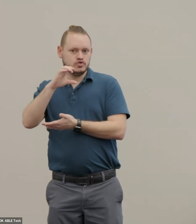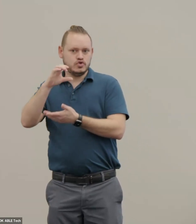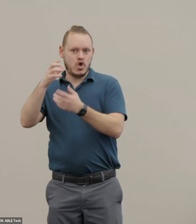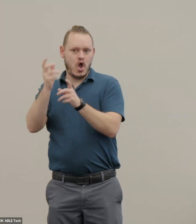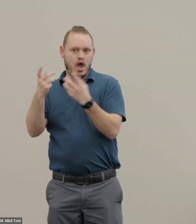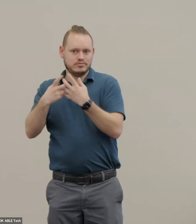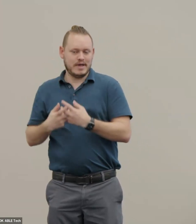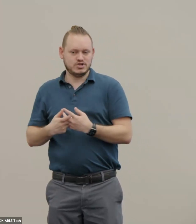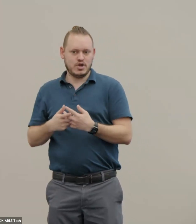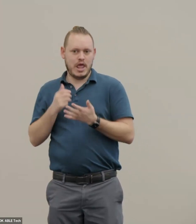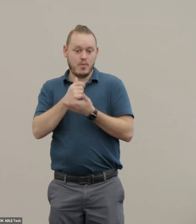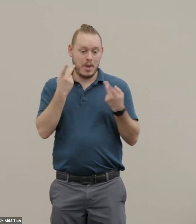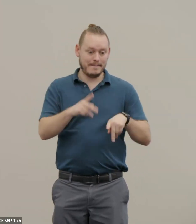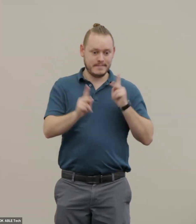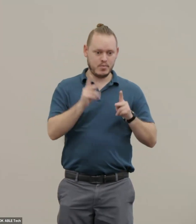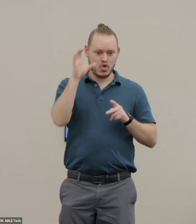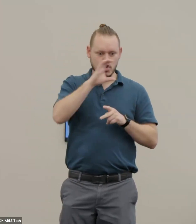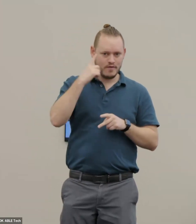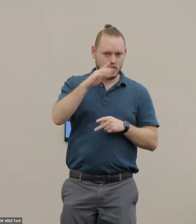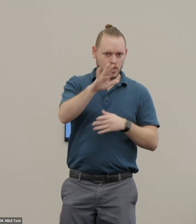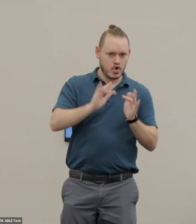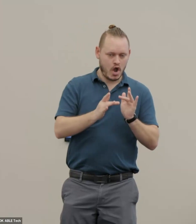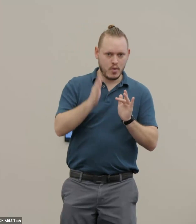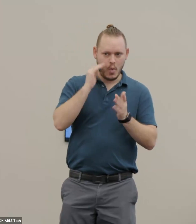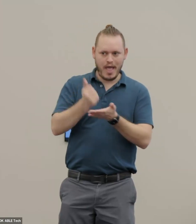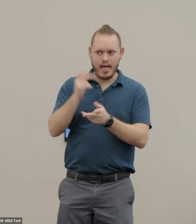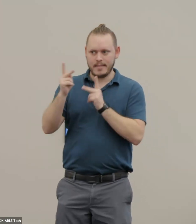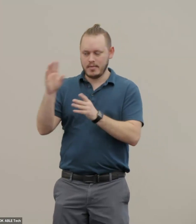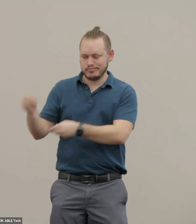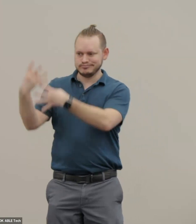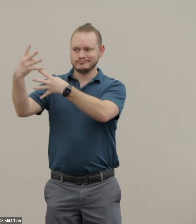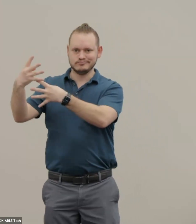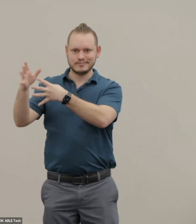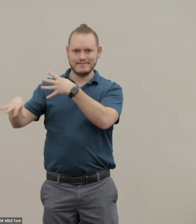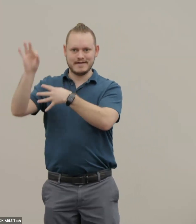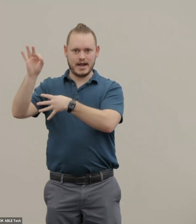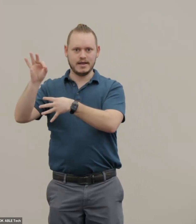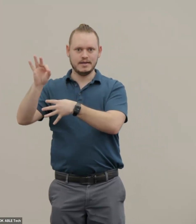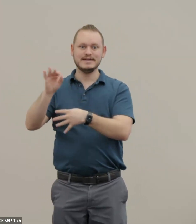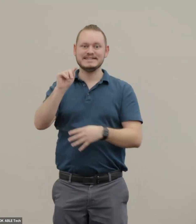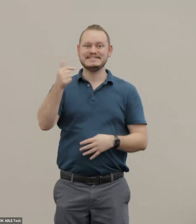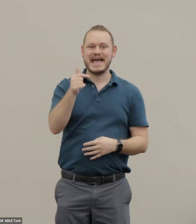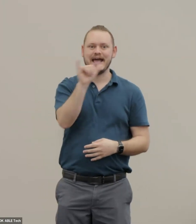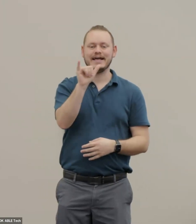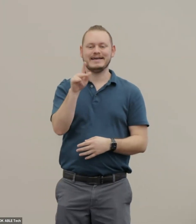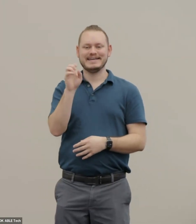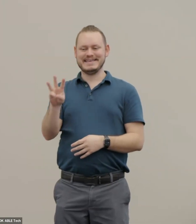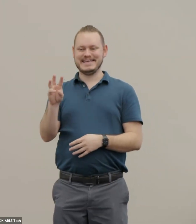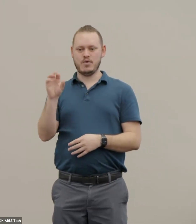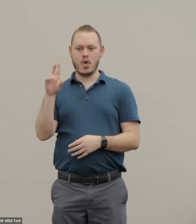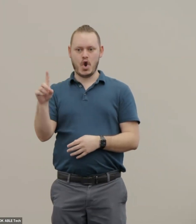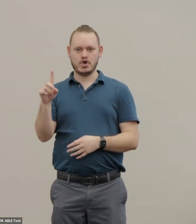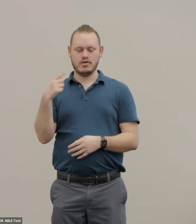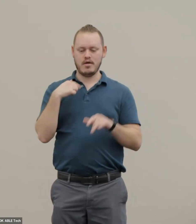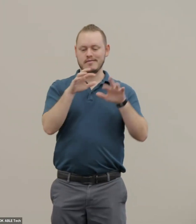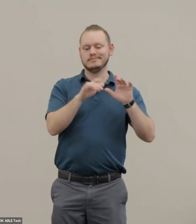document get found when people are looking for it online. So for example, tags are like keywords, right? So